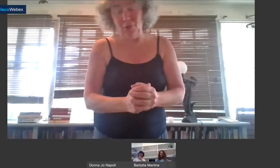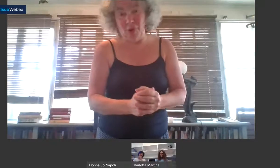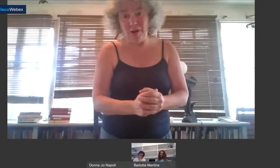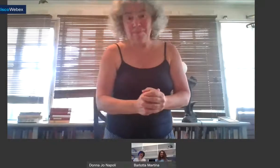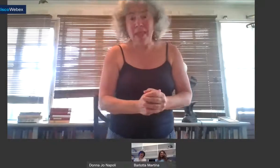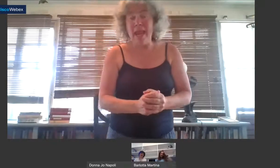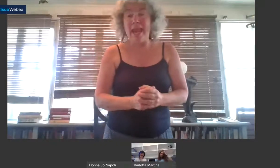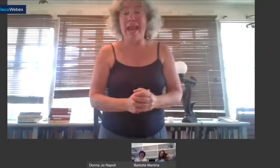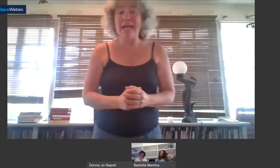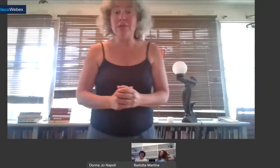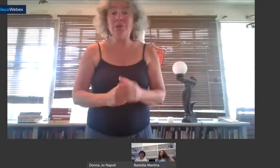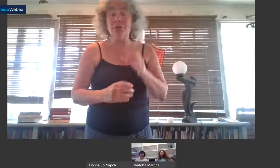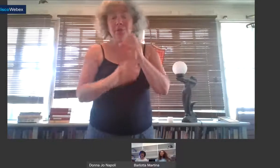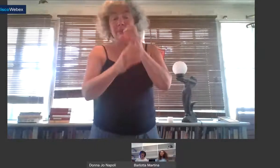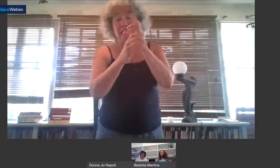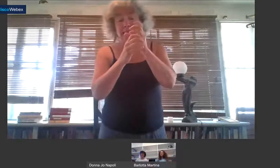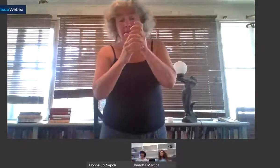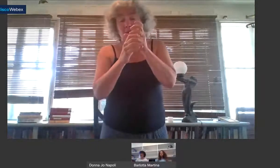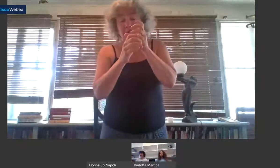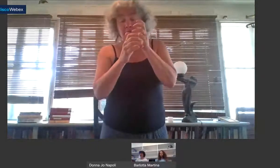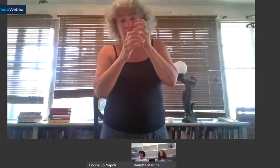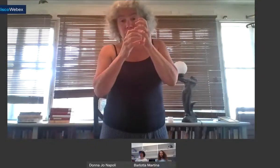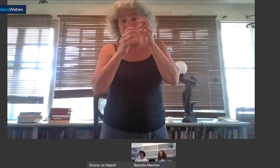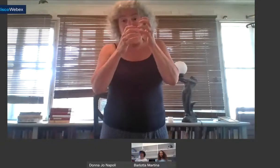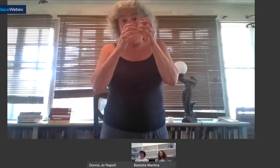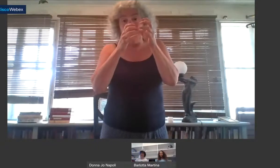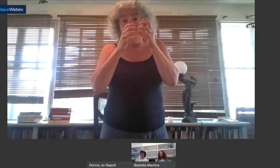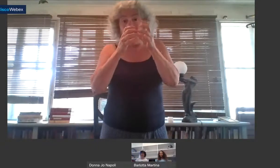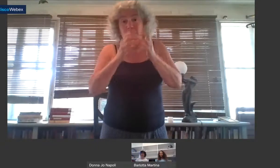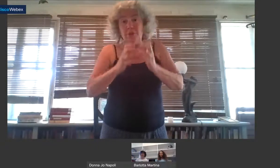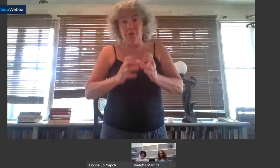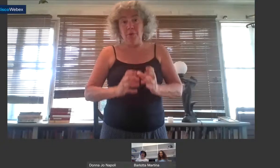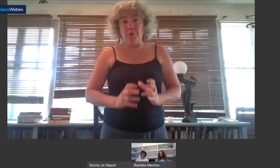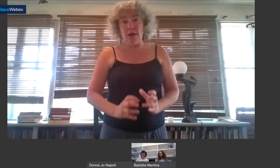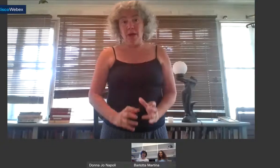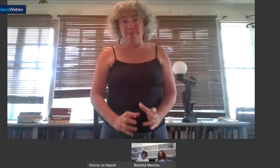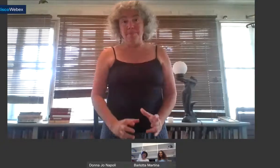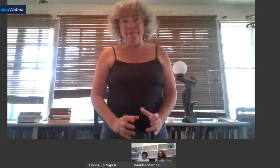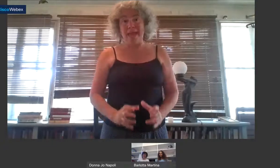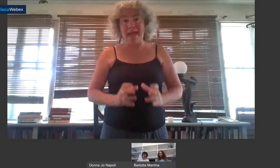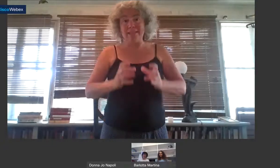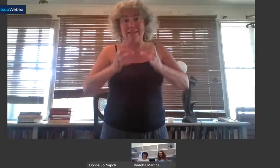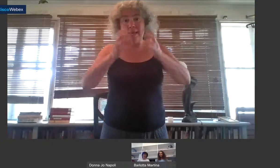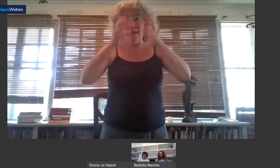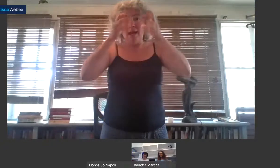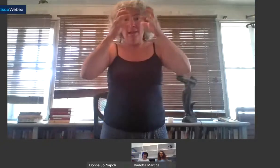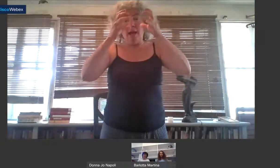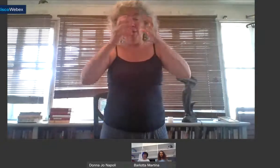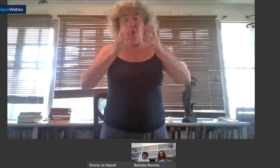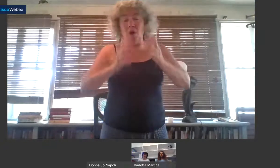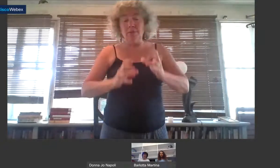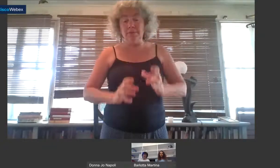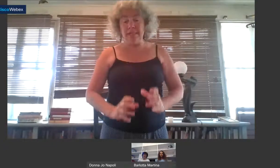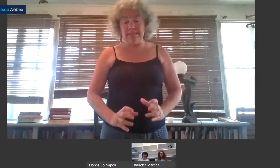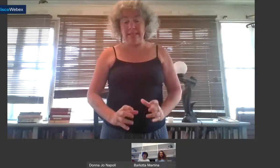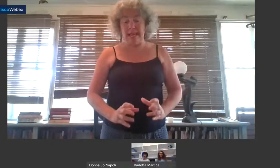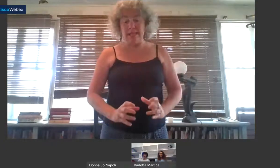floor. And your body is also distributed with your mass along this